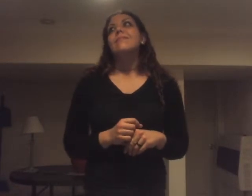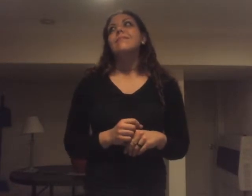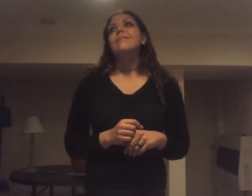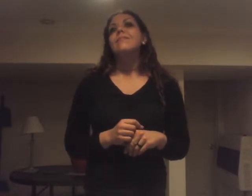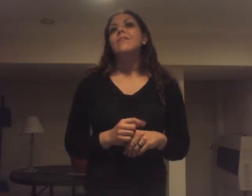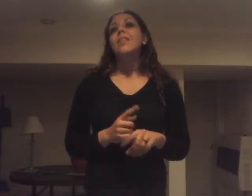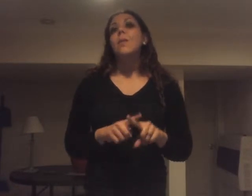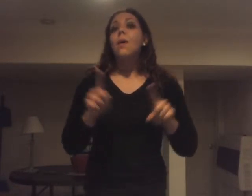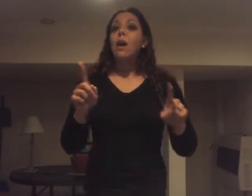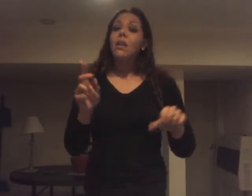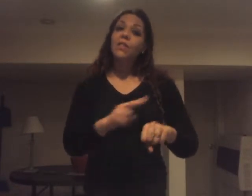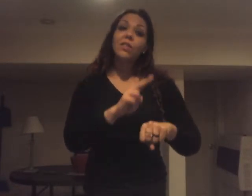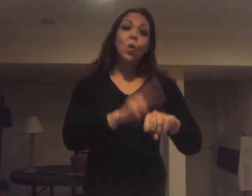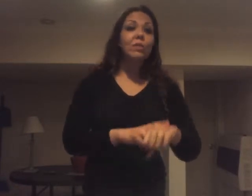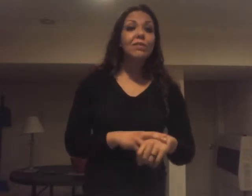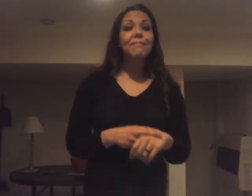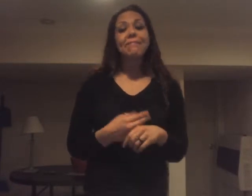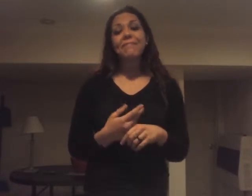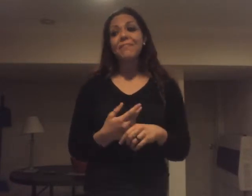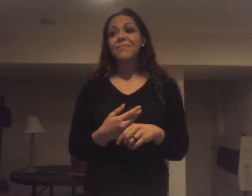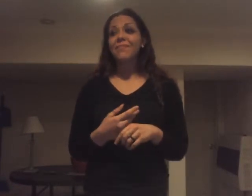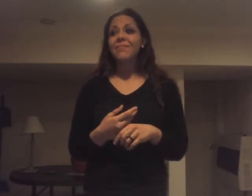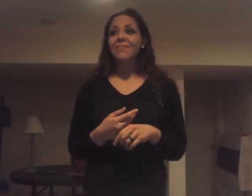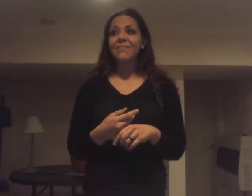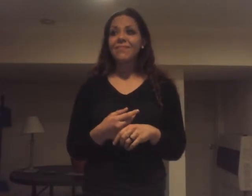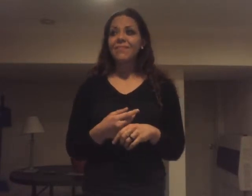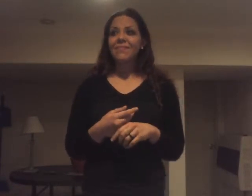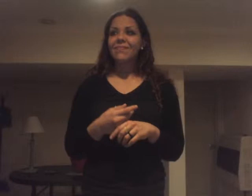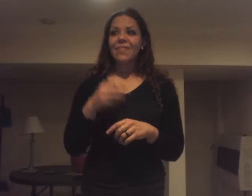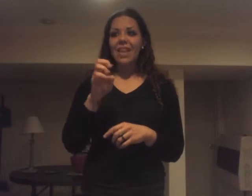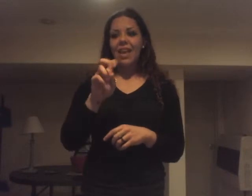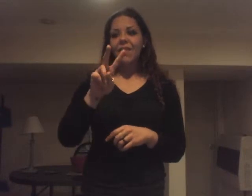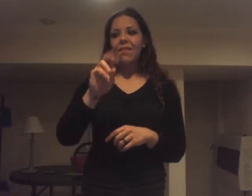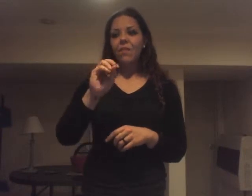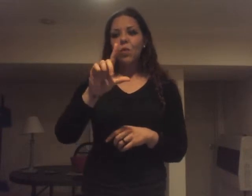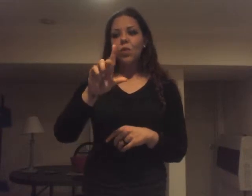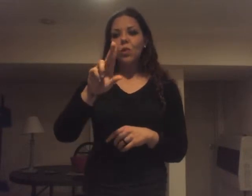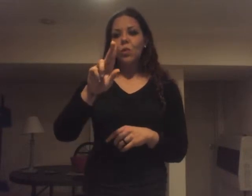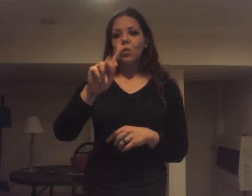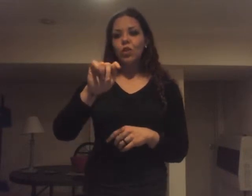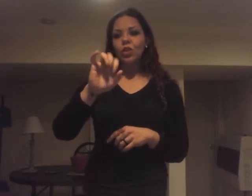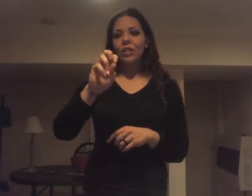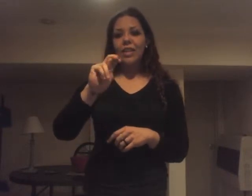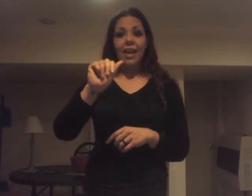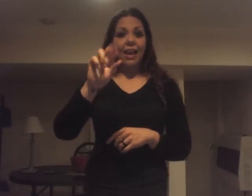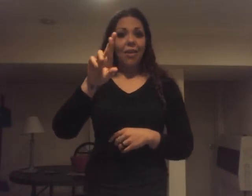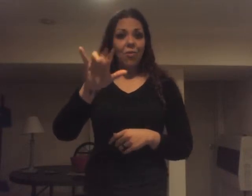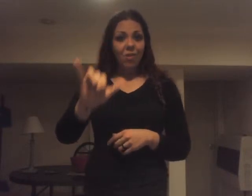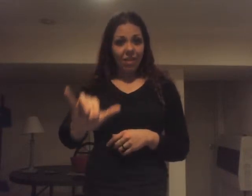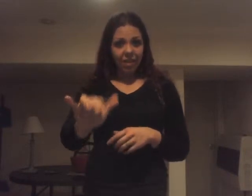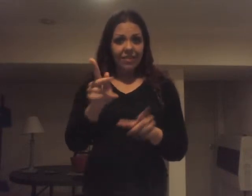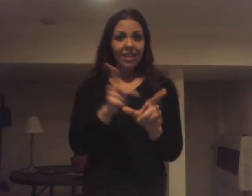But, of course, evolutionary psychologists point out the fact that the pursuit of